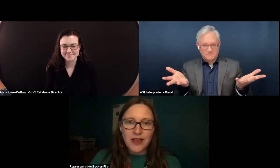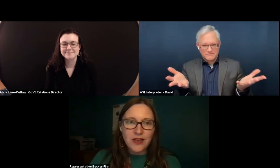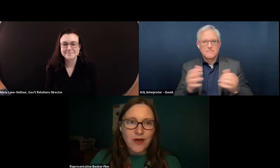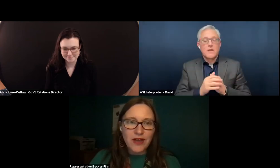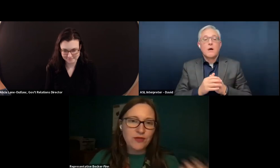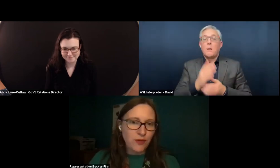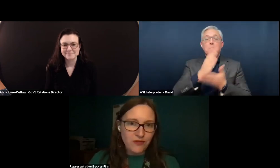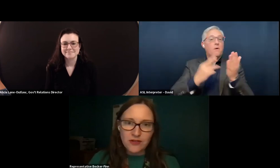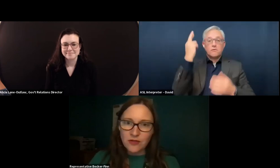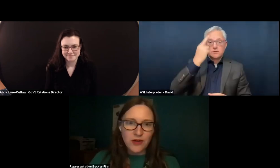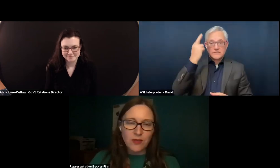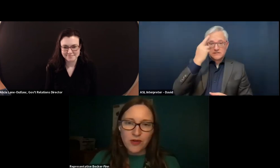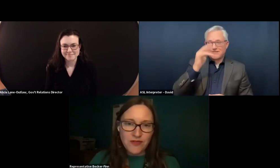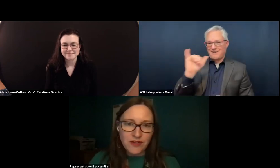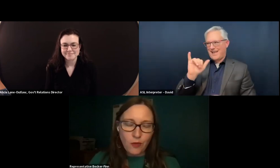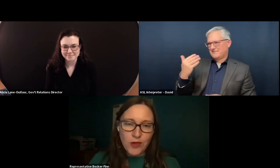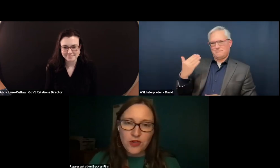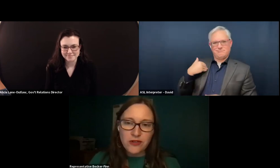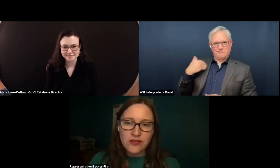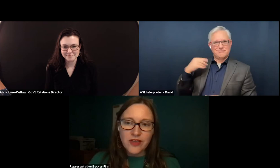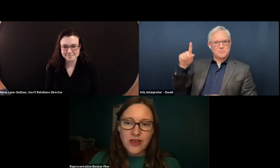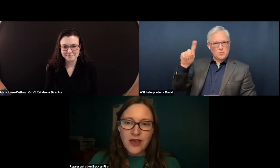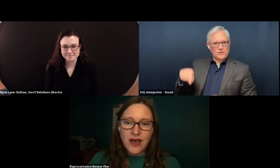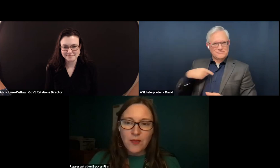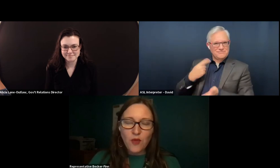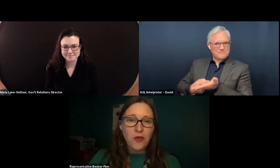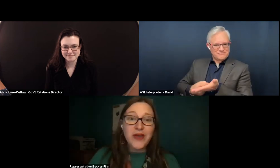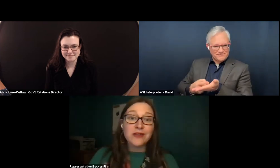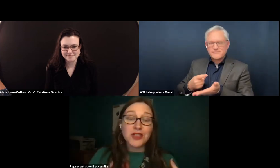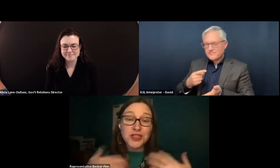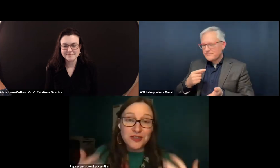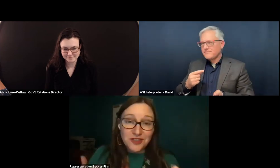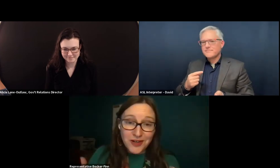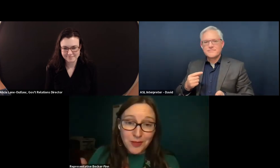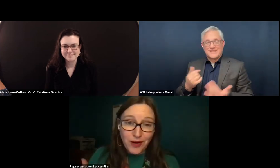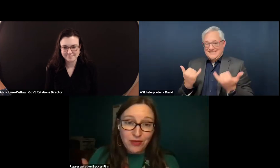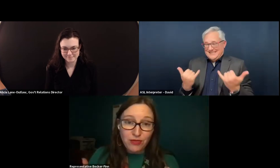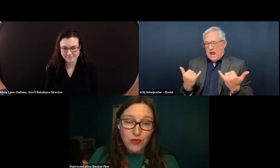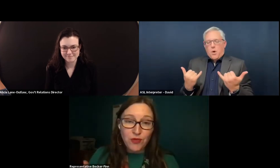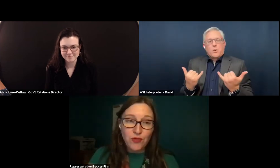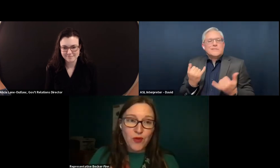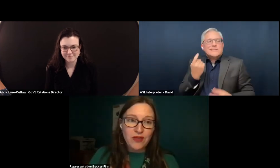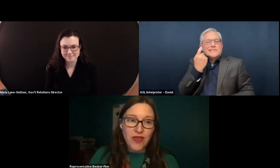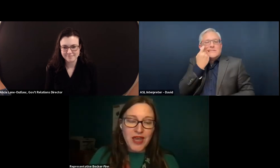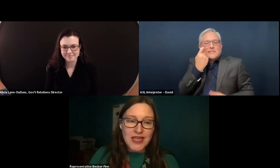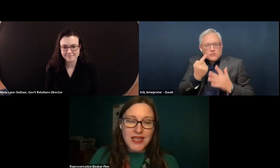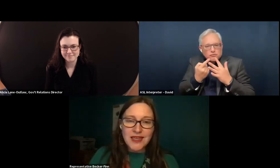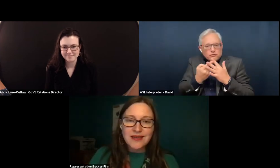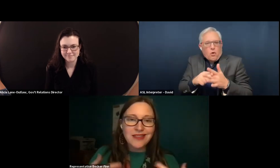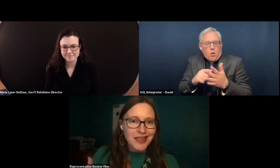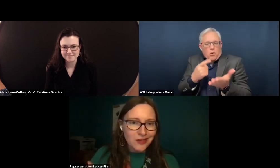because, as was referenced in one of the previous questions, we are just starting to break through with